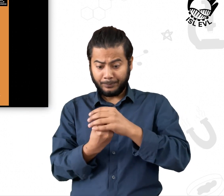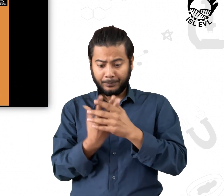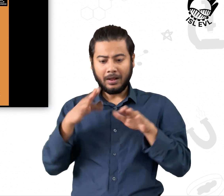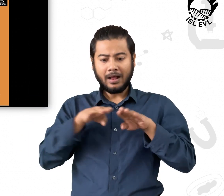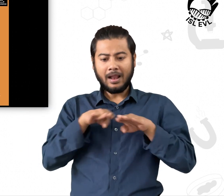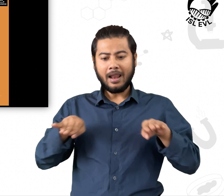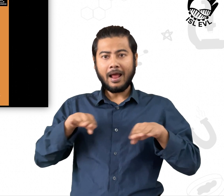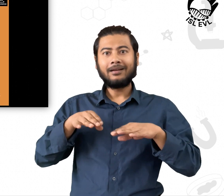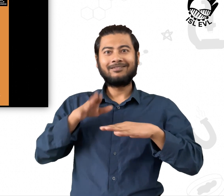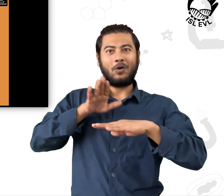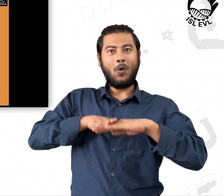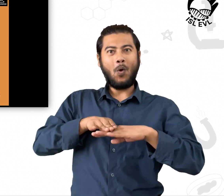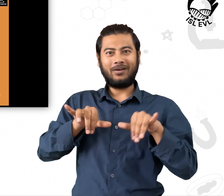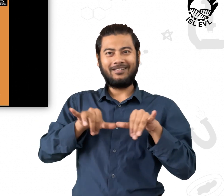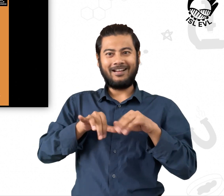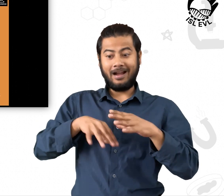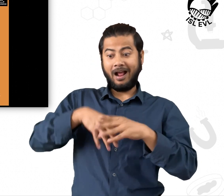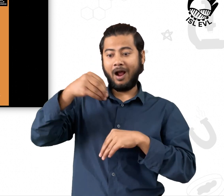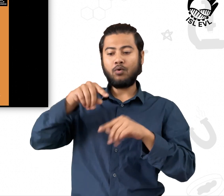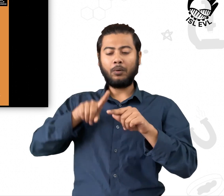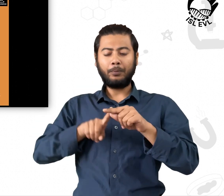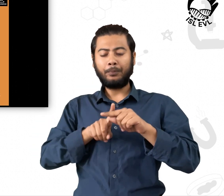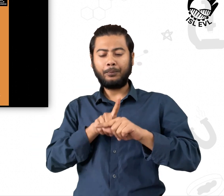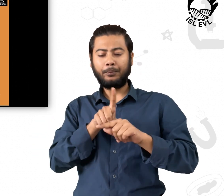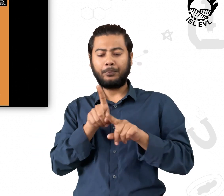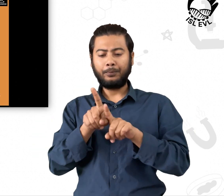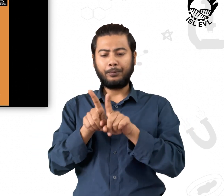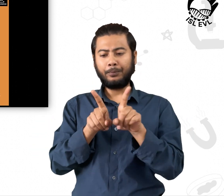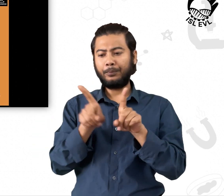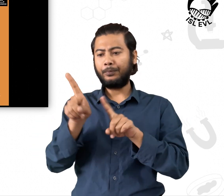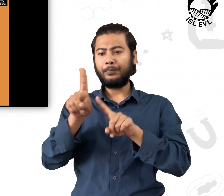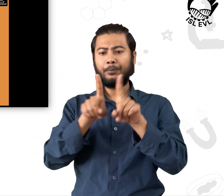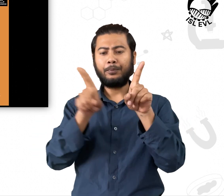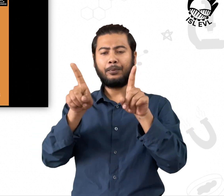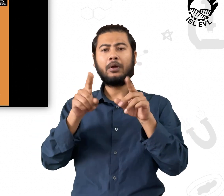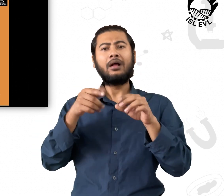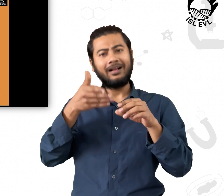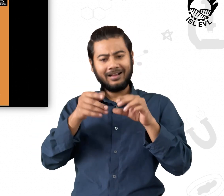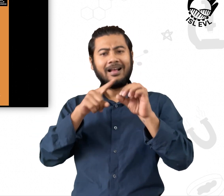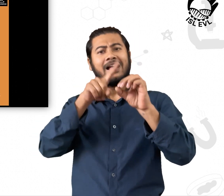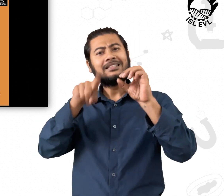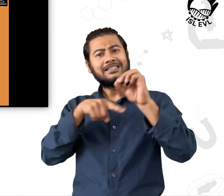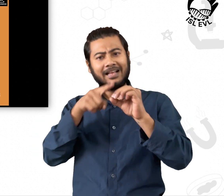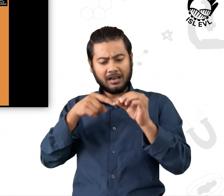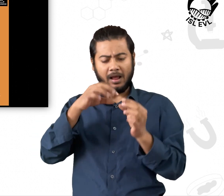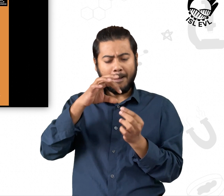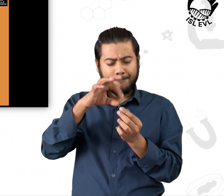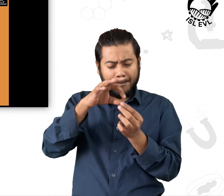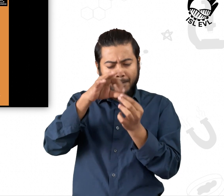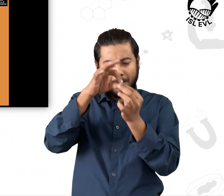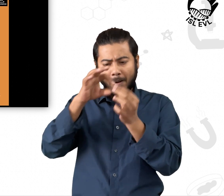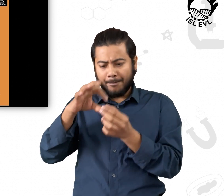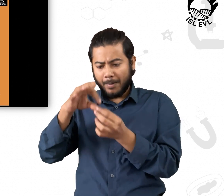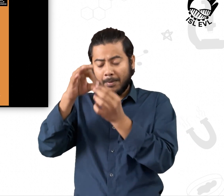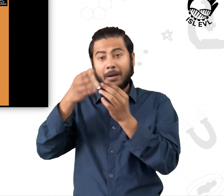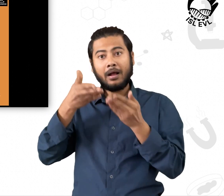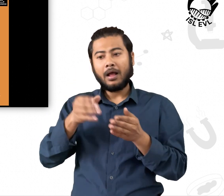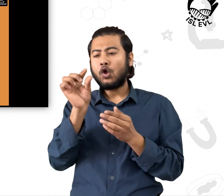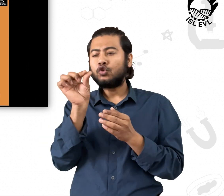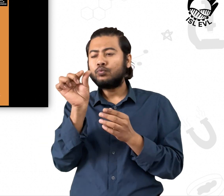give out a special structure called hyphae that is made up of multiple cells. Hyphae grow out of the